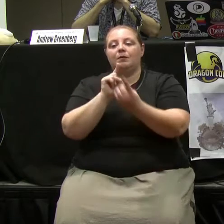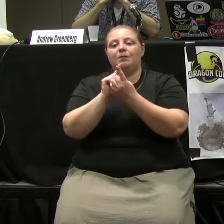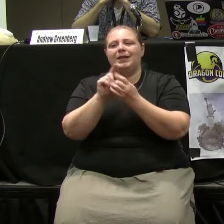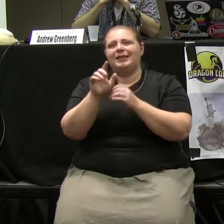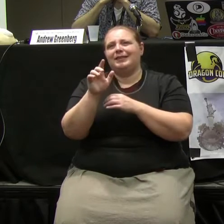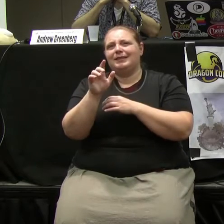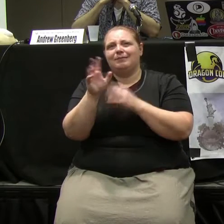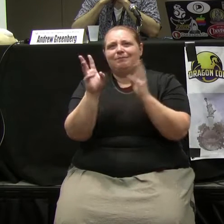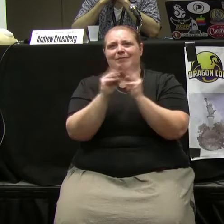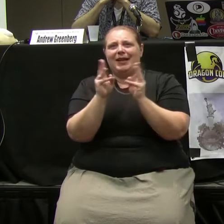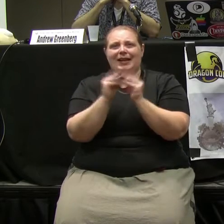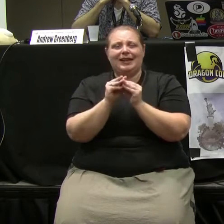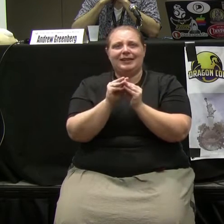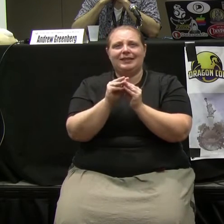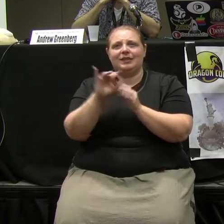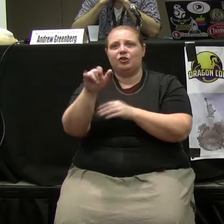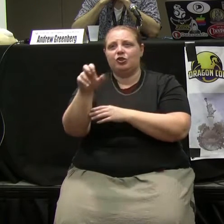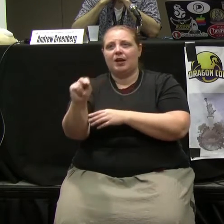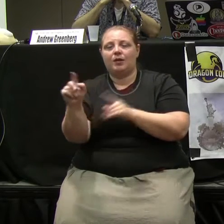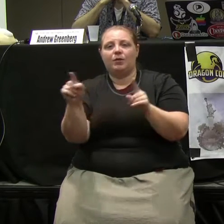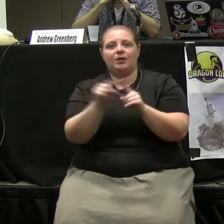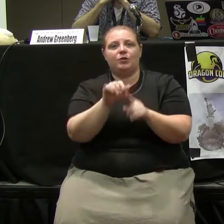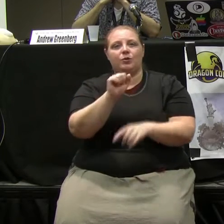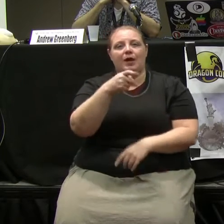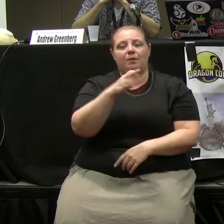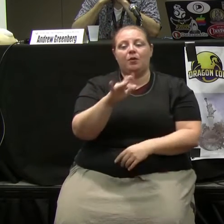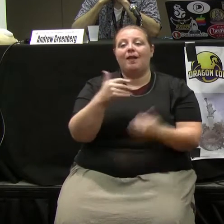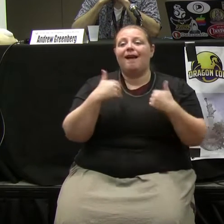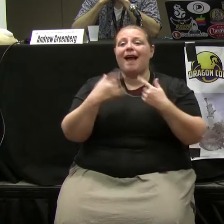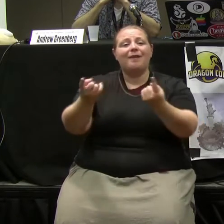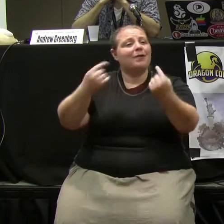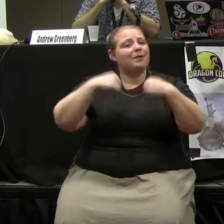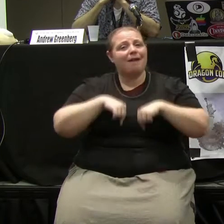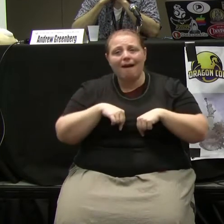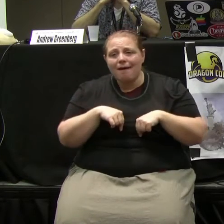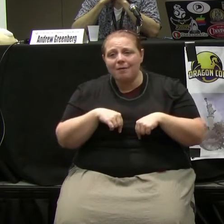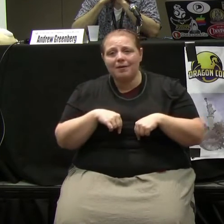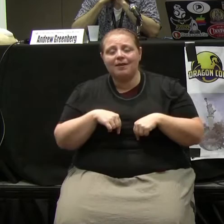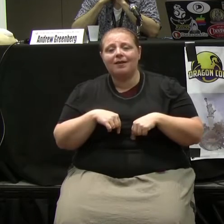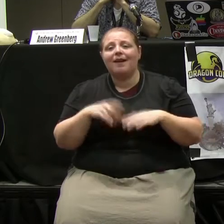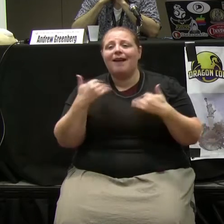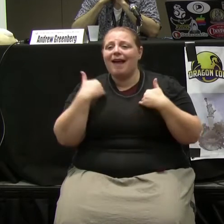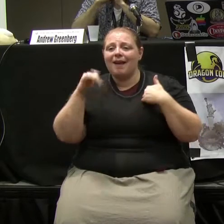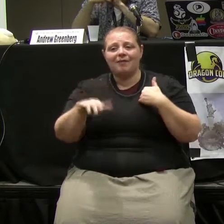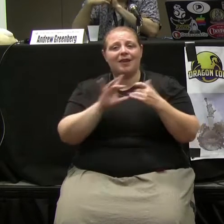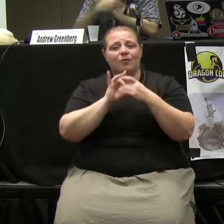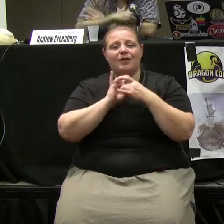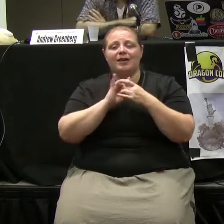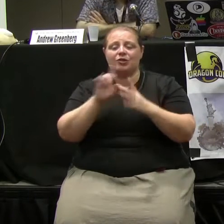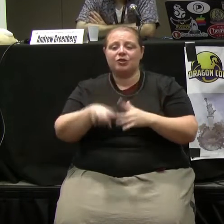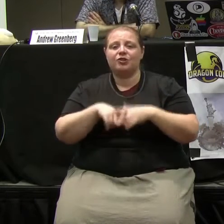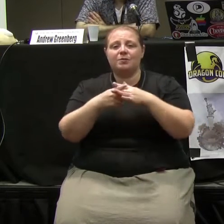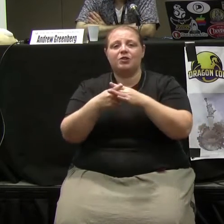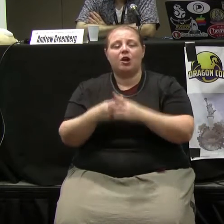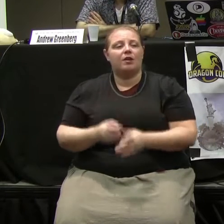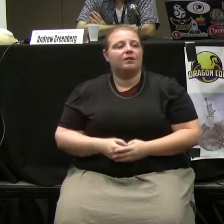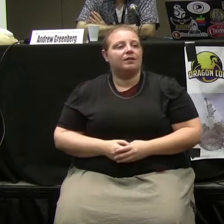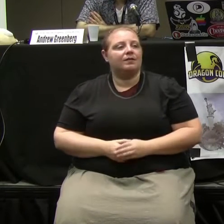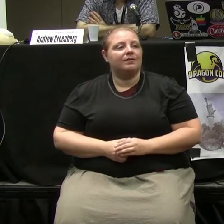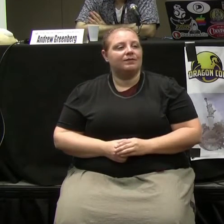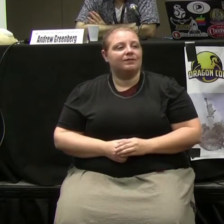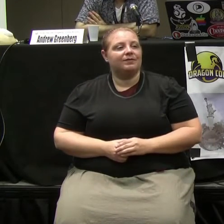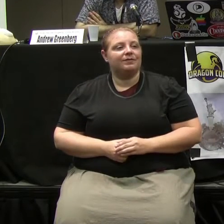April-ish. Call them out to your events. They love photo ops. Get those relationships going. And